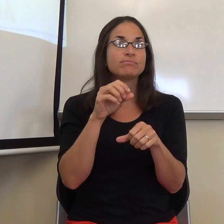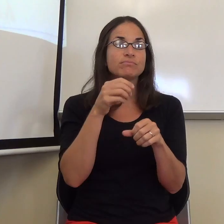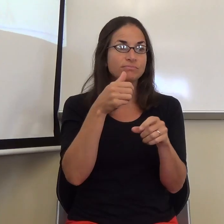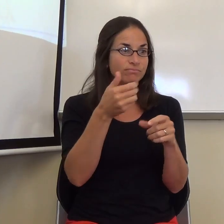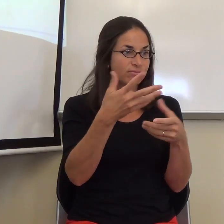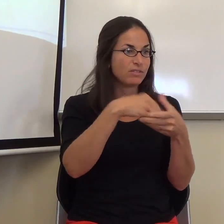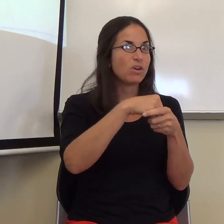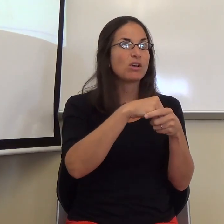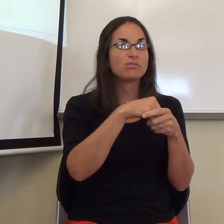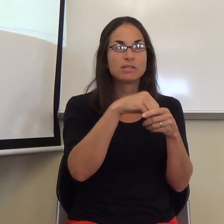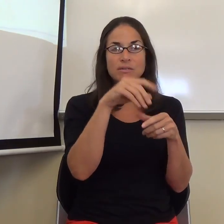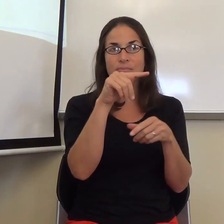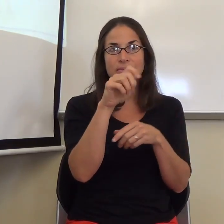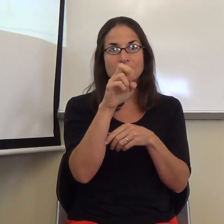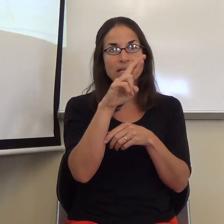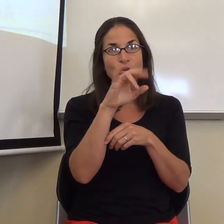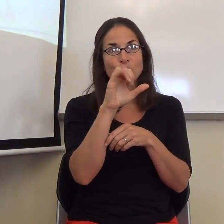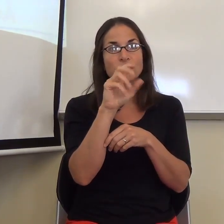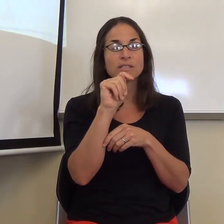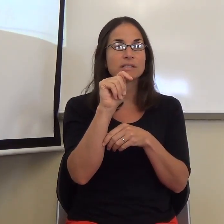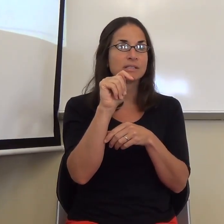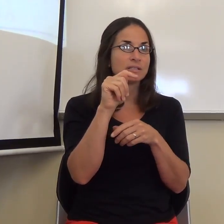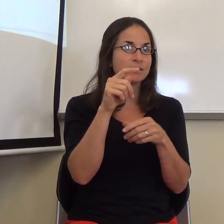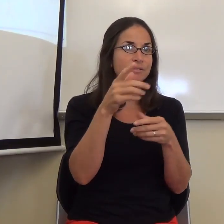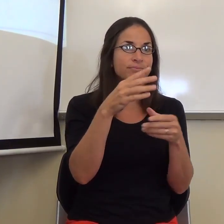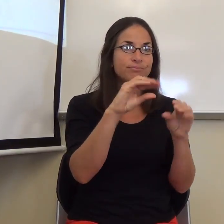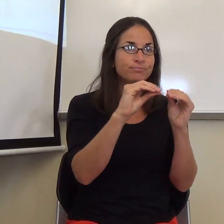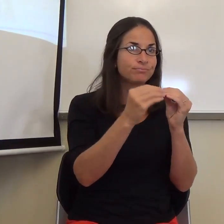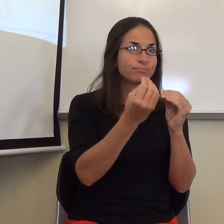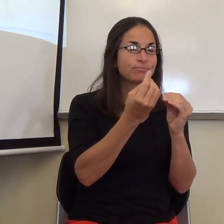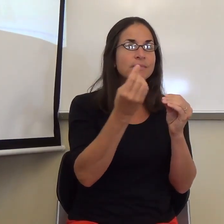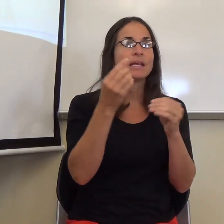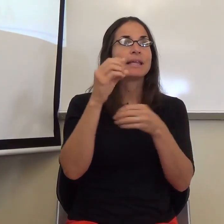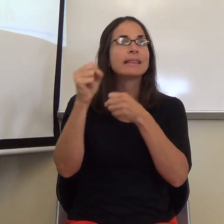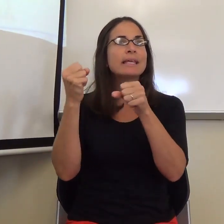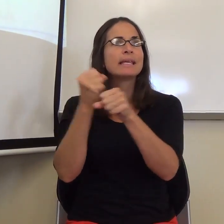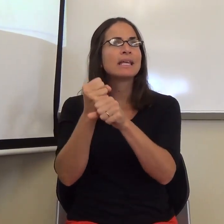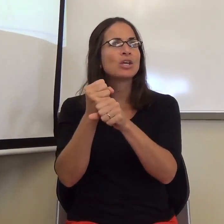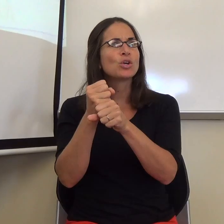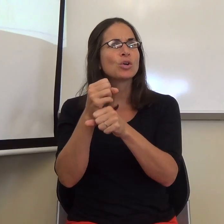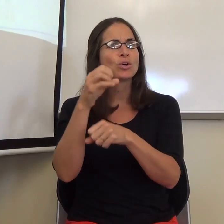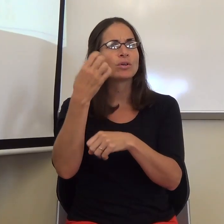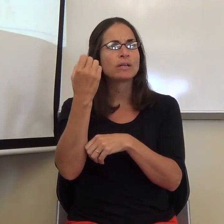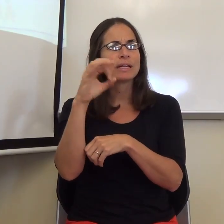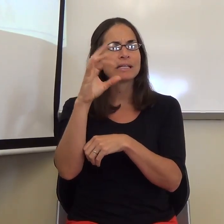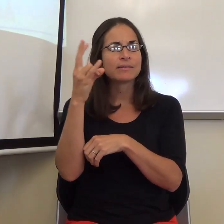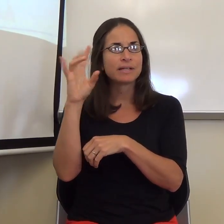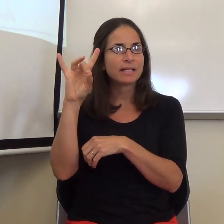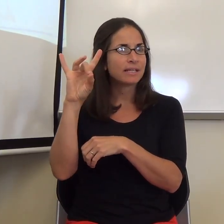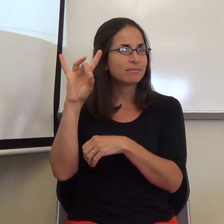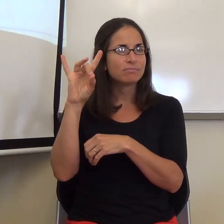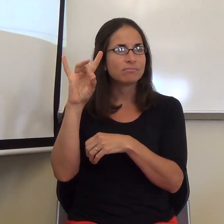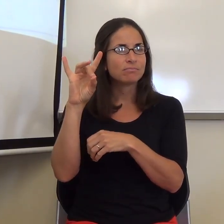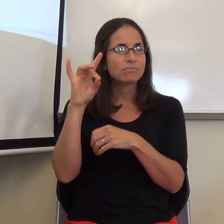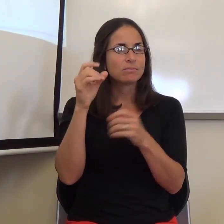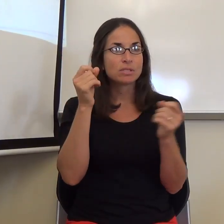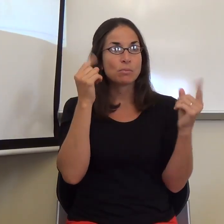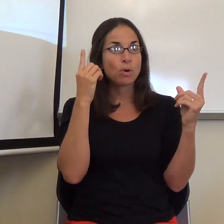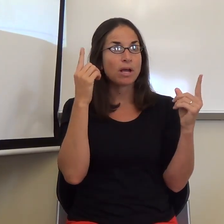it. People who had taken it over. What about the year? Is anyone surprised that we were talking about planes and